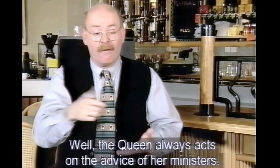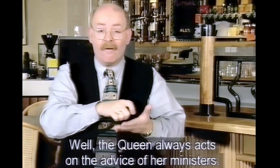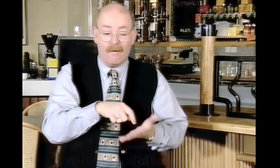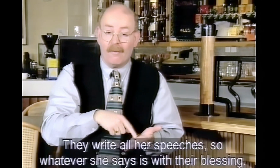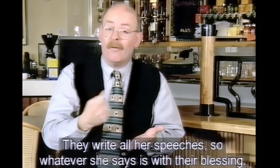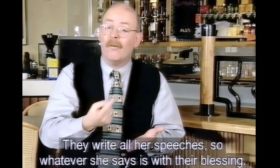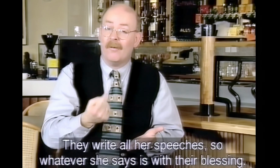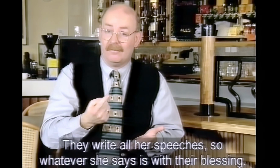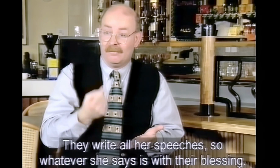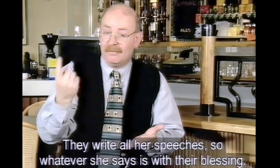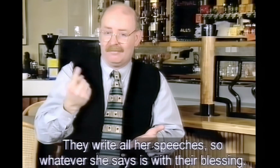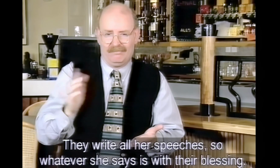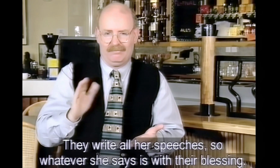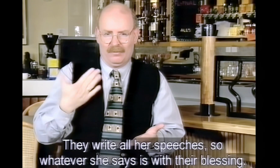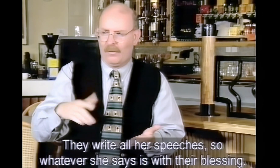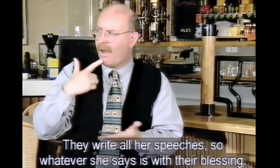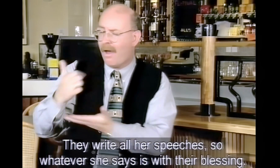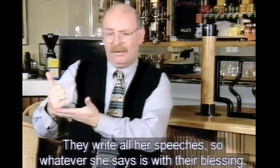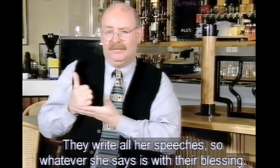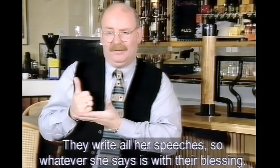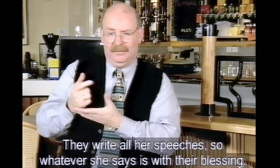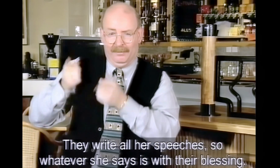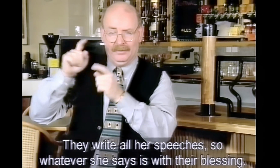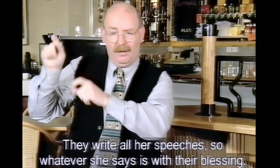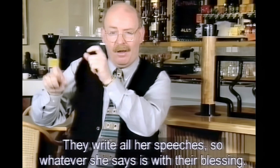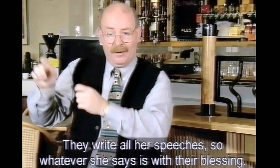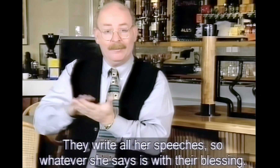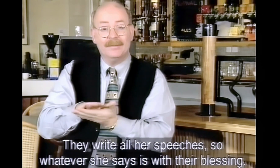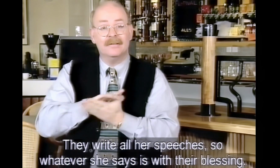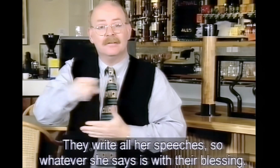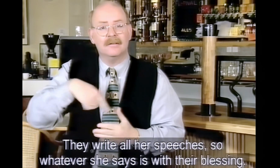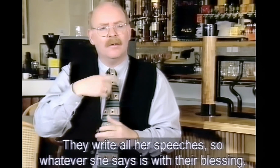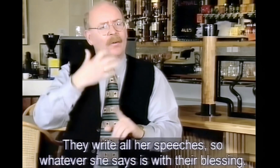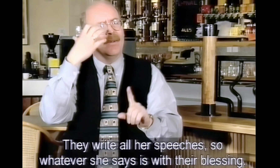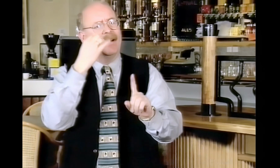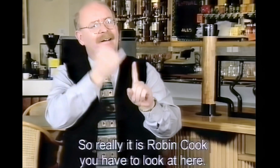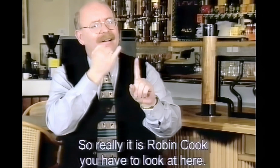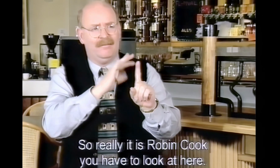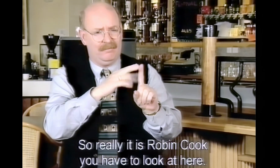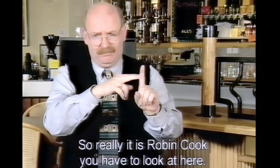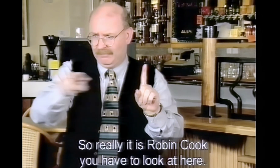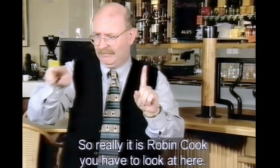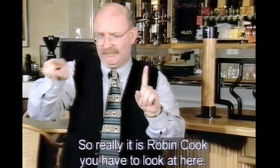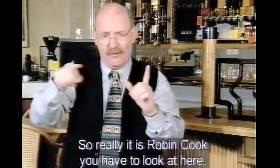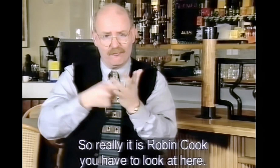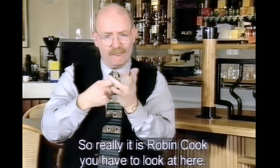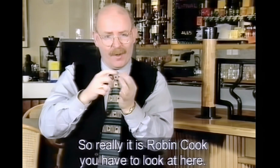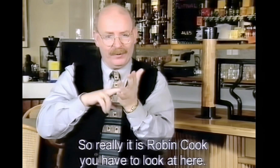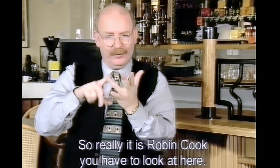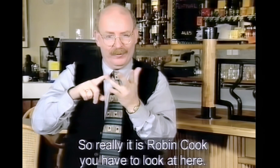the advice of her ministers. They write all her speeches, so whatever she says is with their blessing. So really it's Robin Cook you have to look at